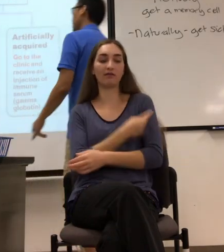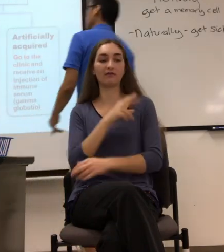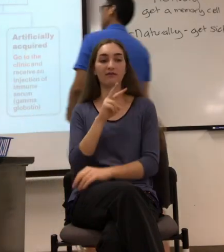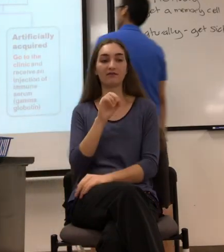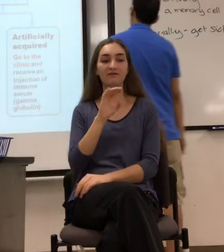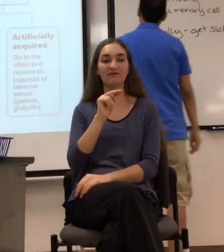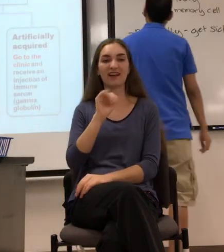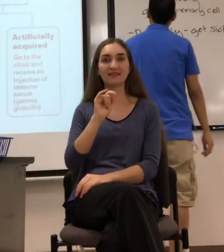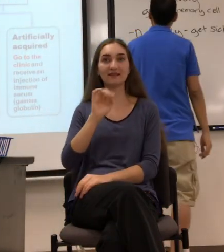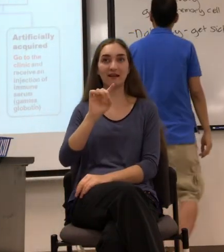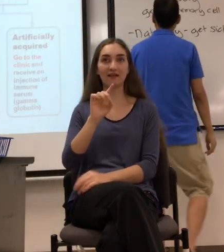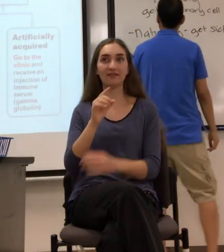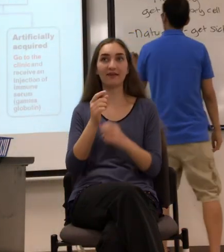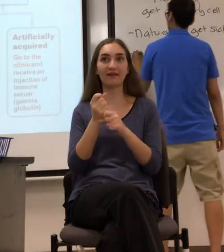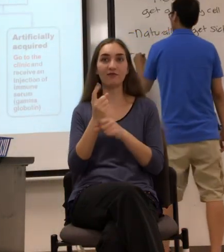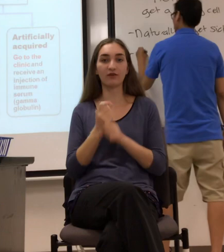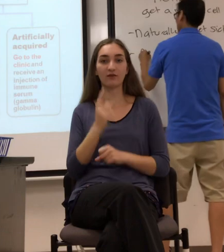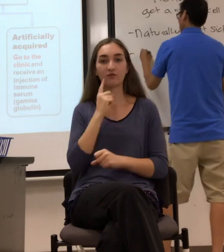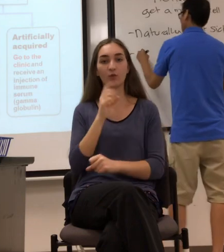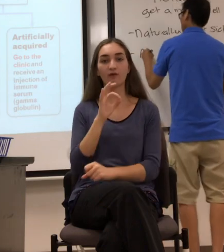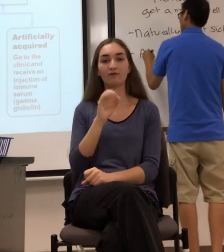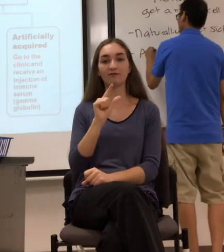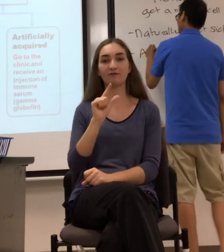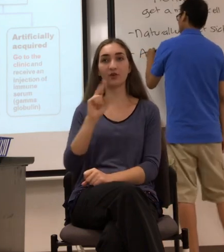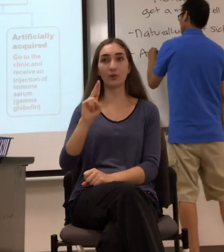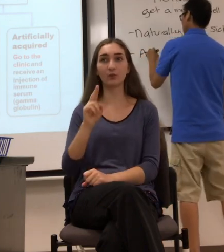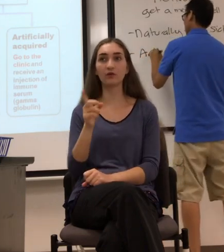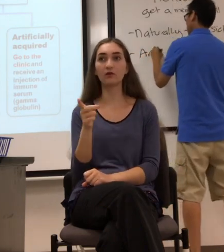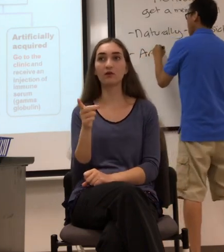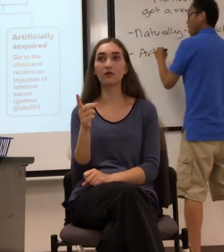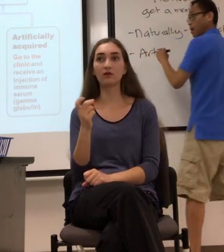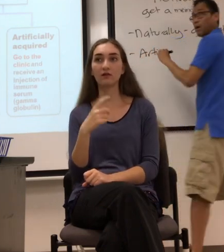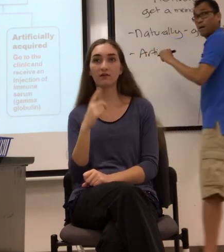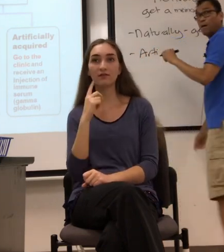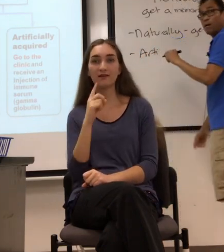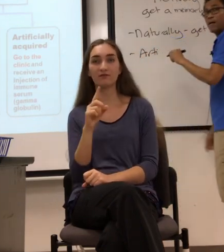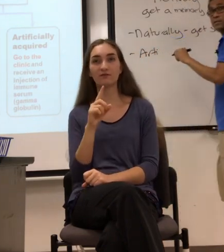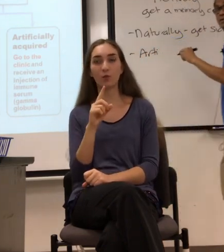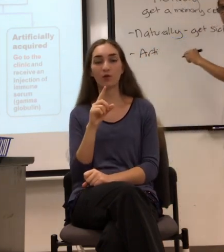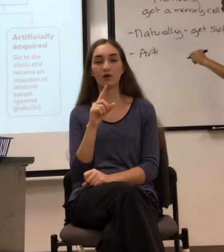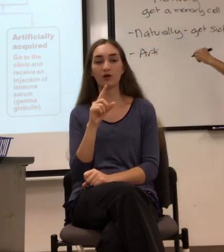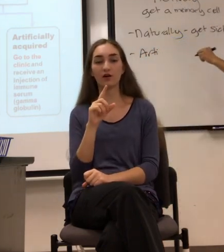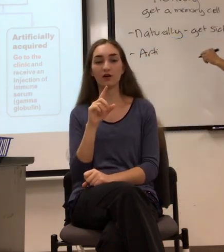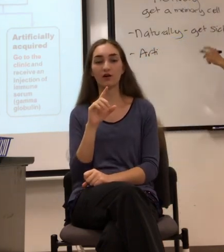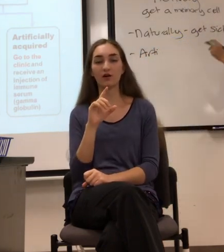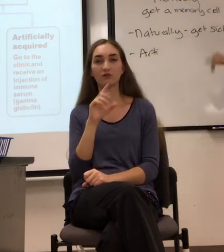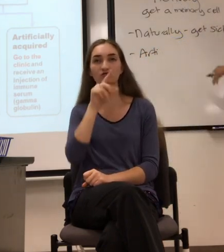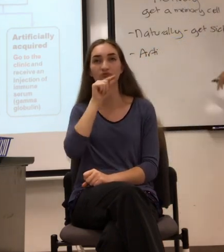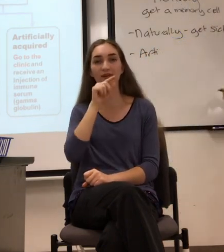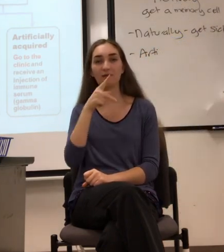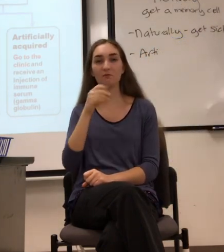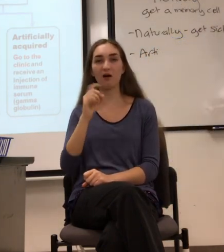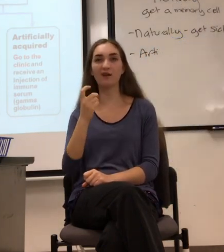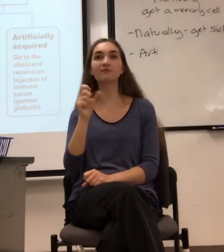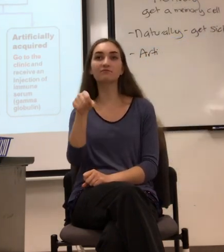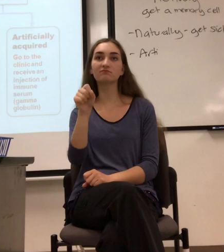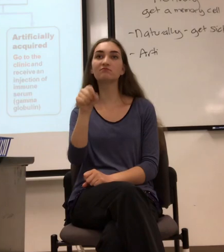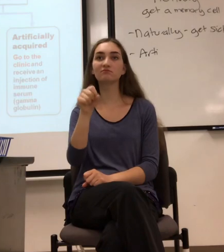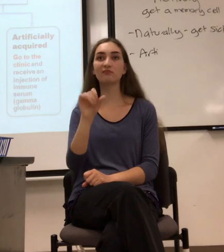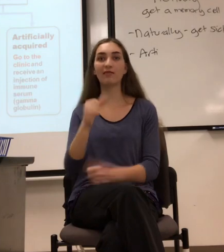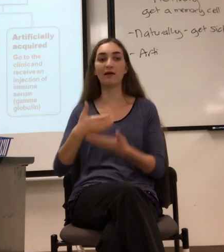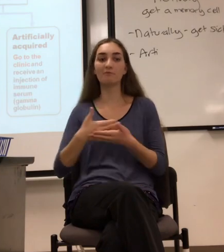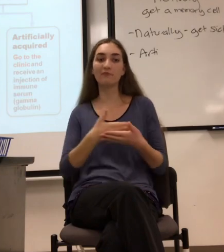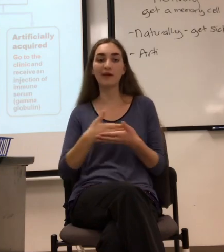that. Oh, is this like for chickenpox, naturally? Yeah, all that stuff. Yeah, like when you go to the baby, you can come back